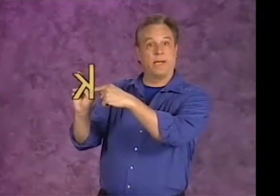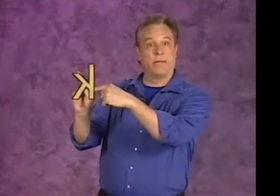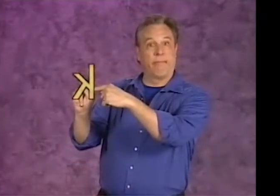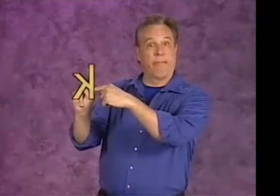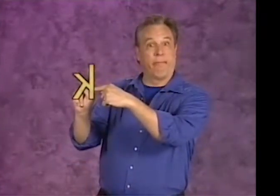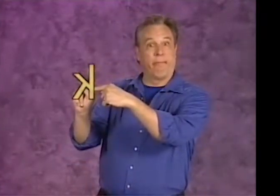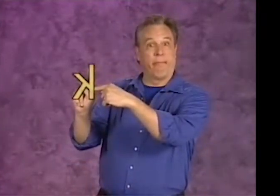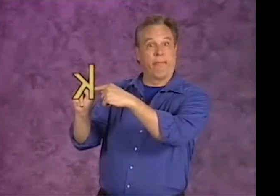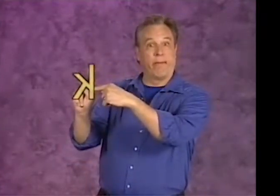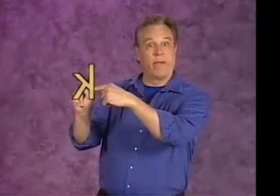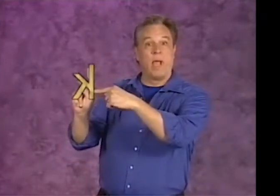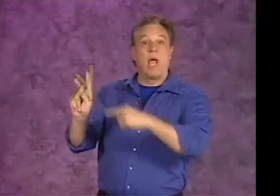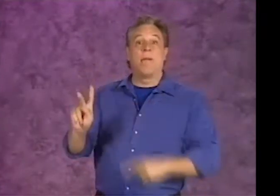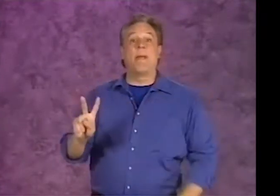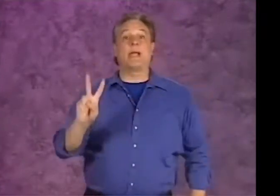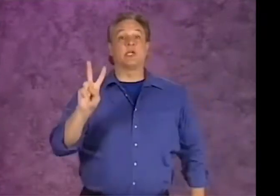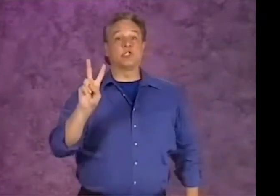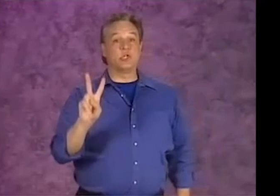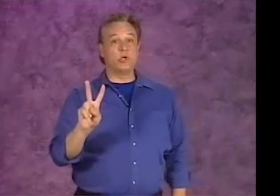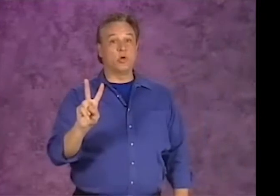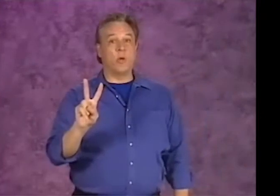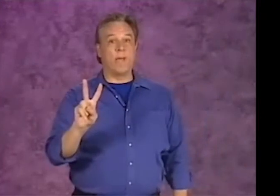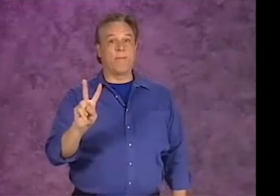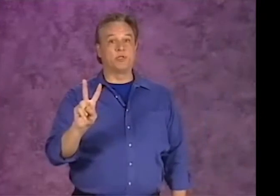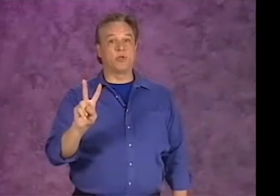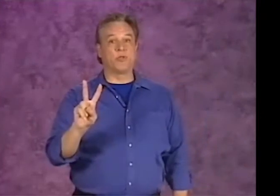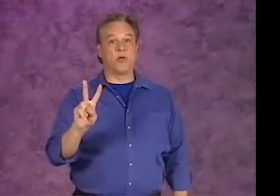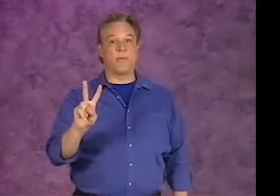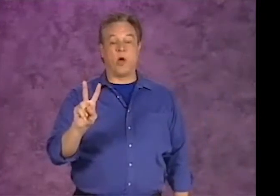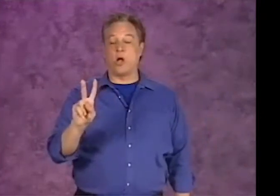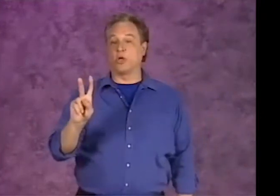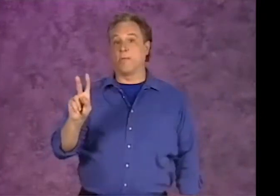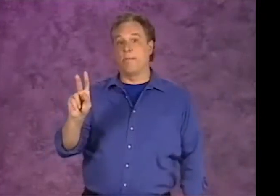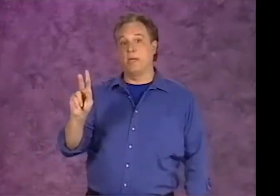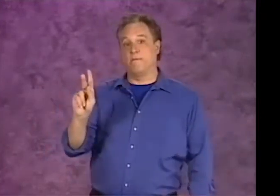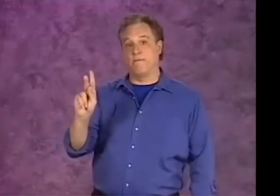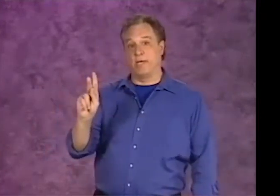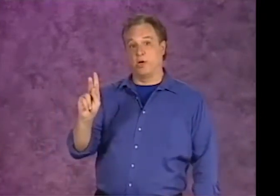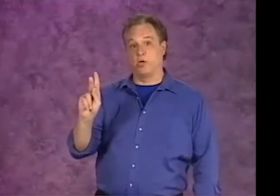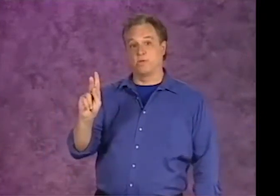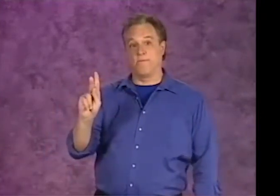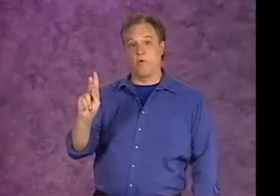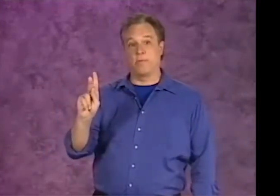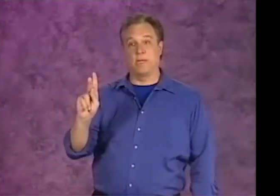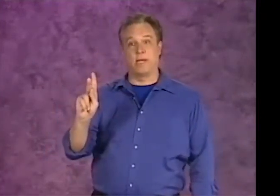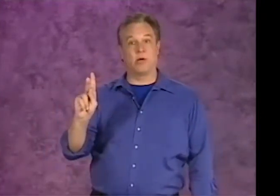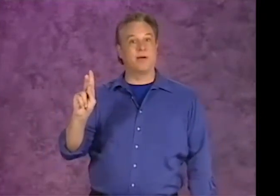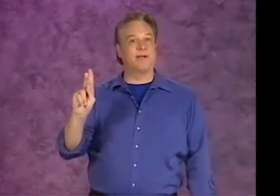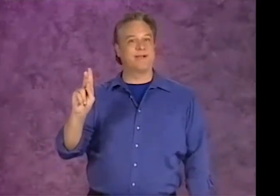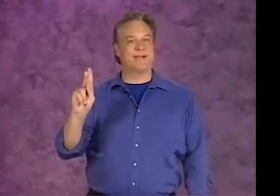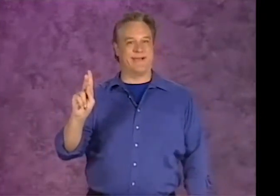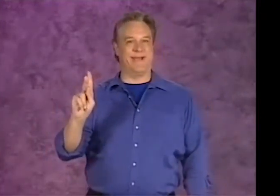leg. Make a 2 and put your thumb on your middle finger to form the letter